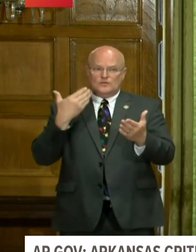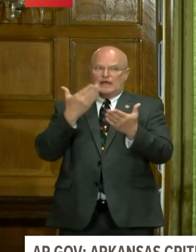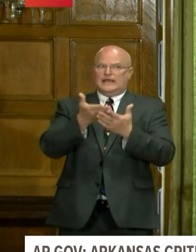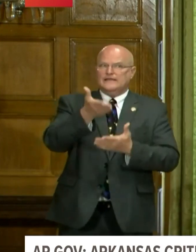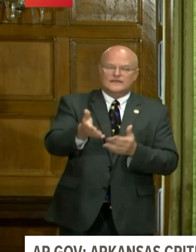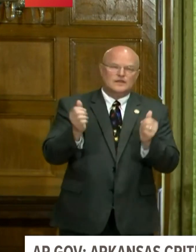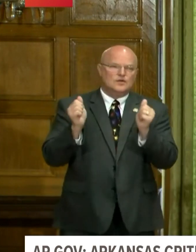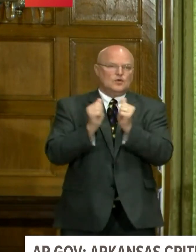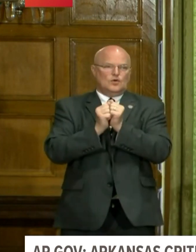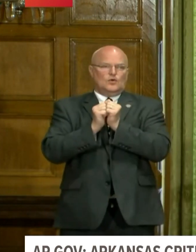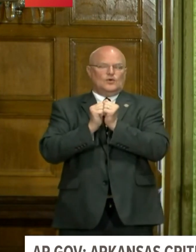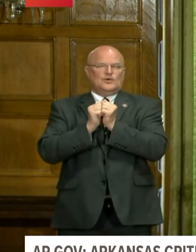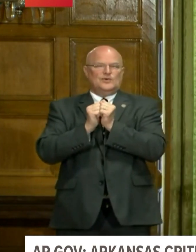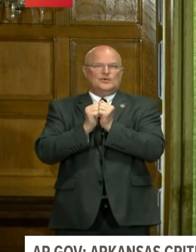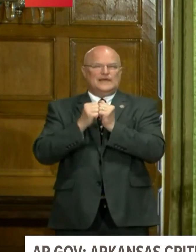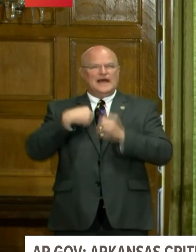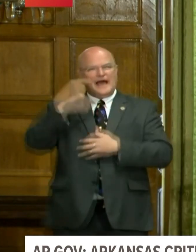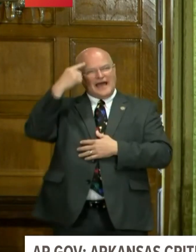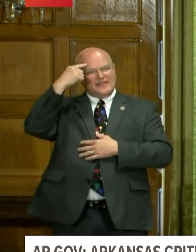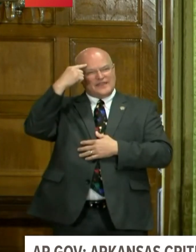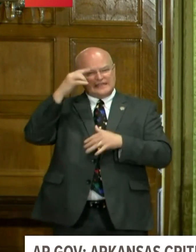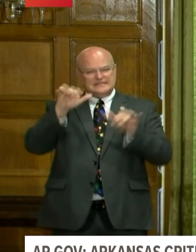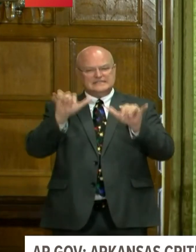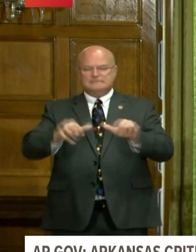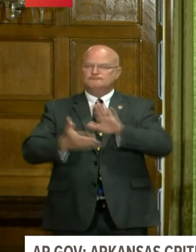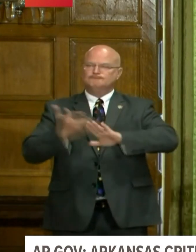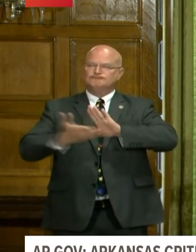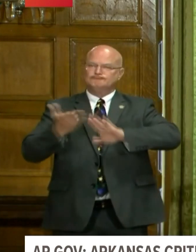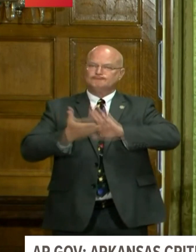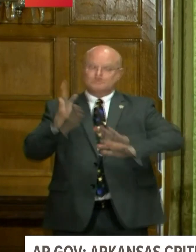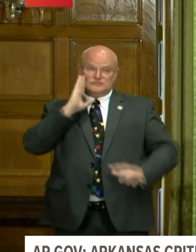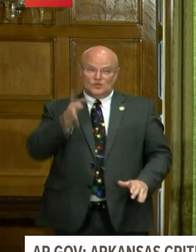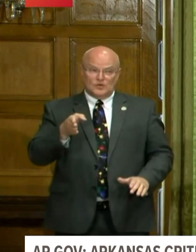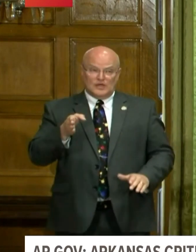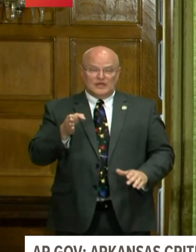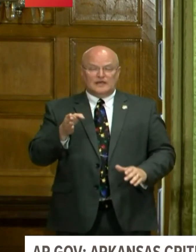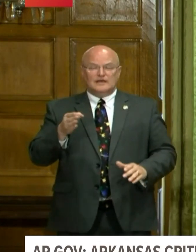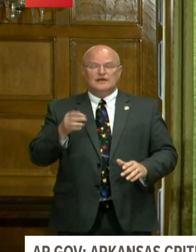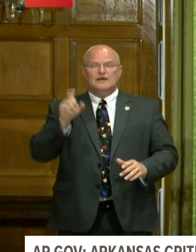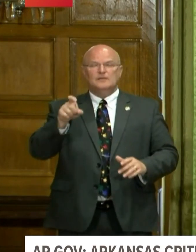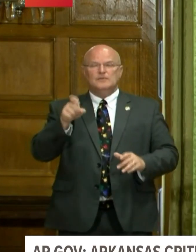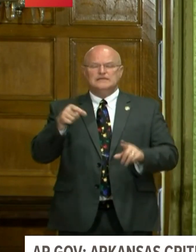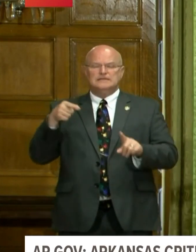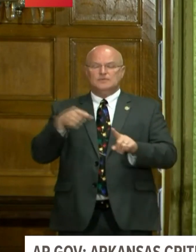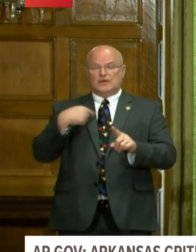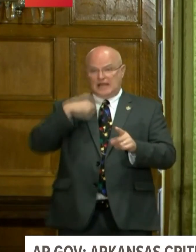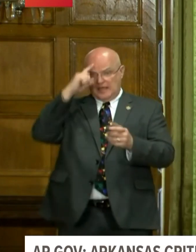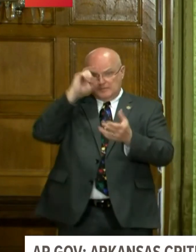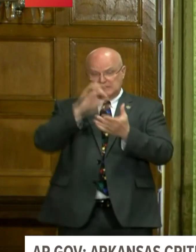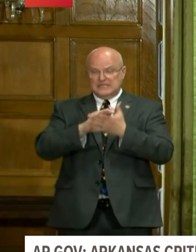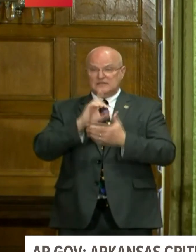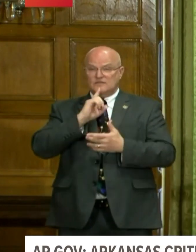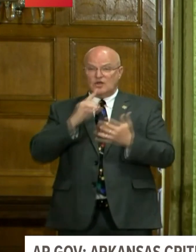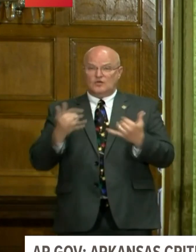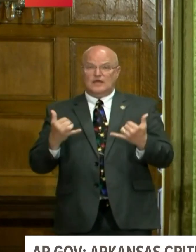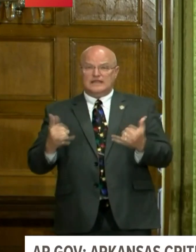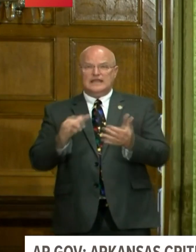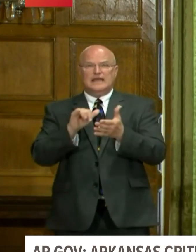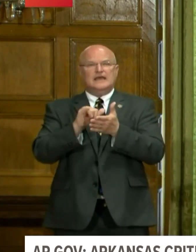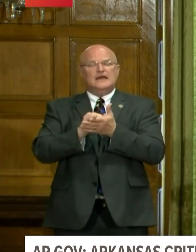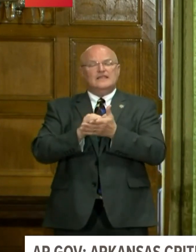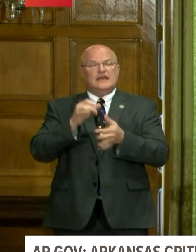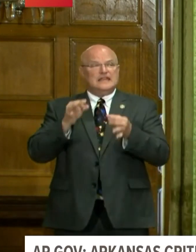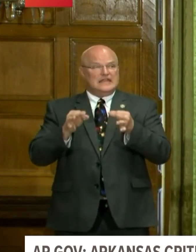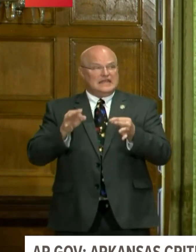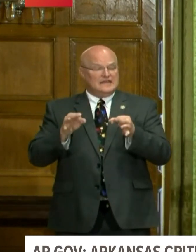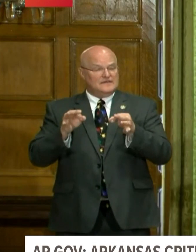there with, I think they'll stay in operation. We've got to get to the point, which I believe we are, that